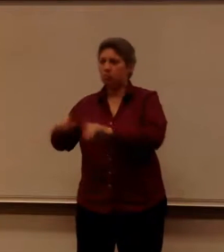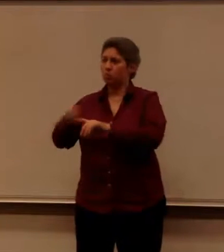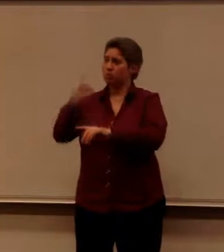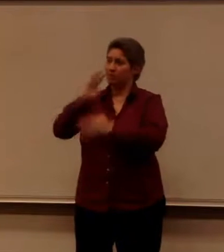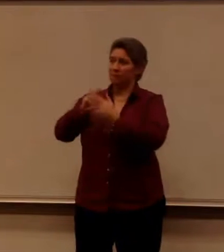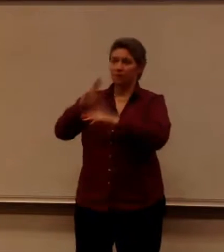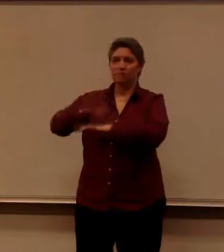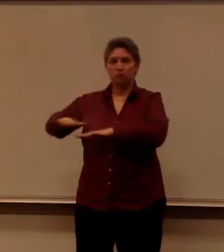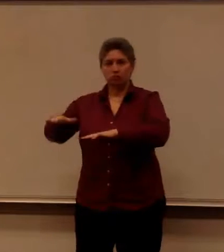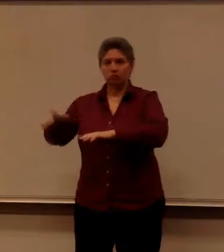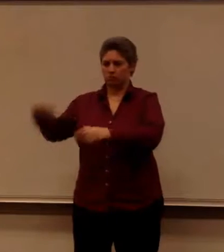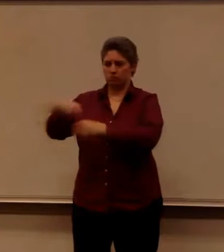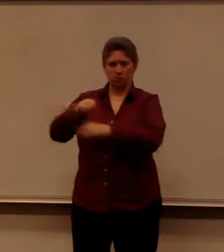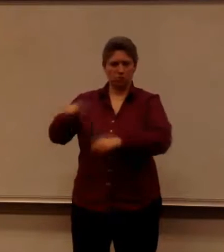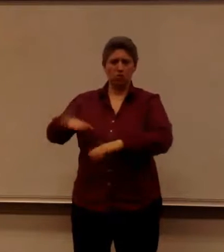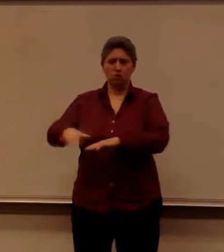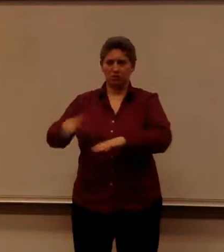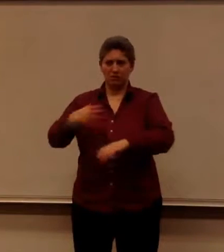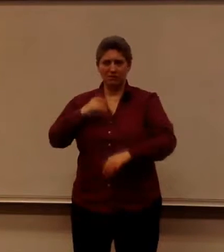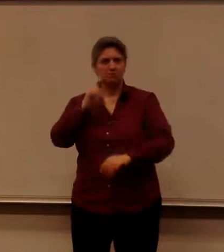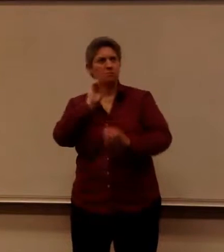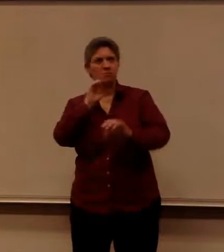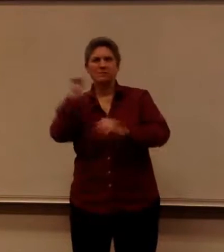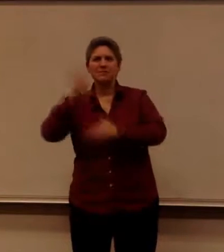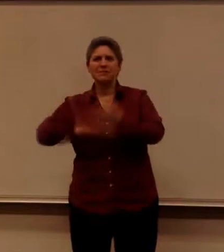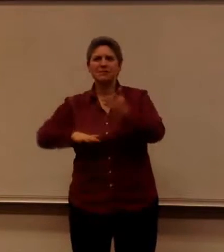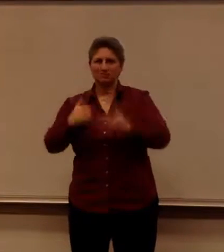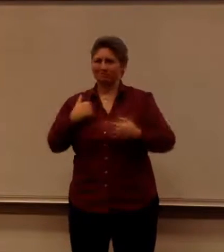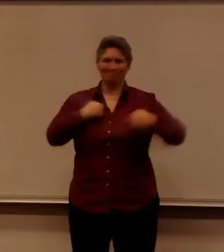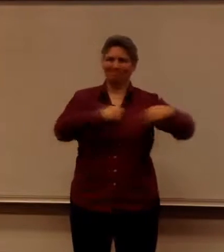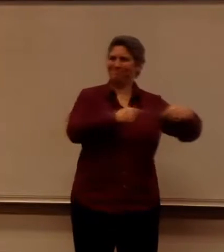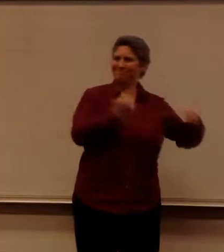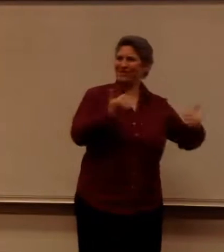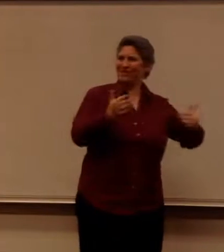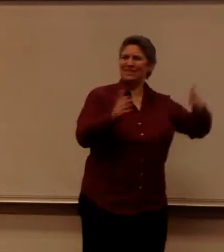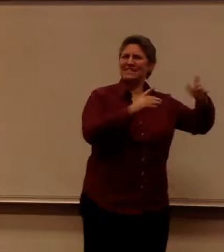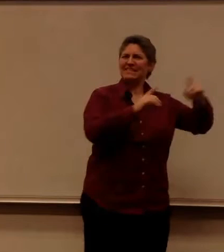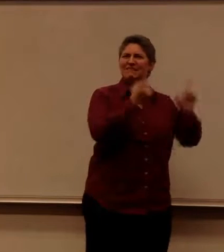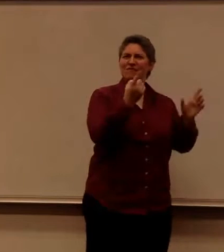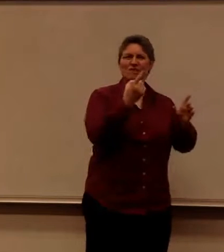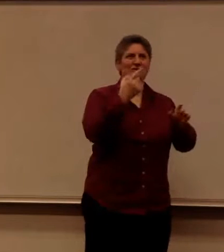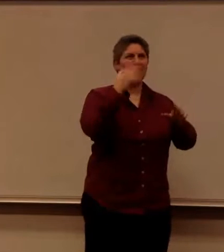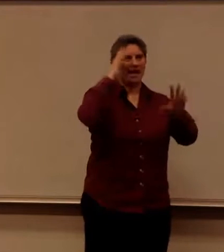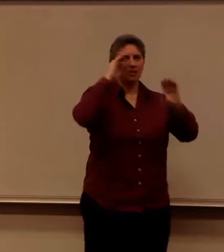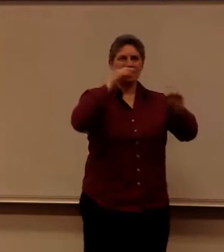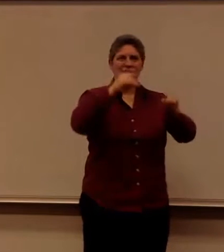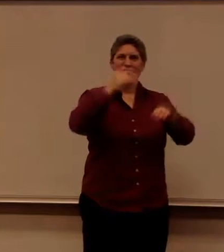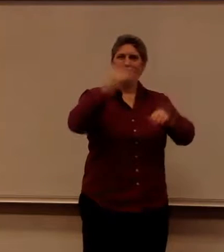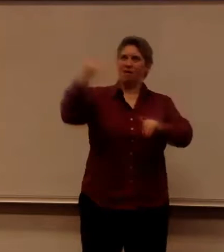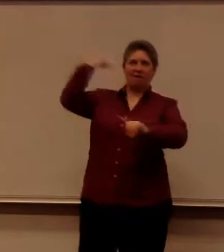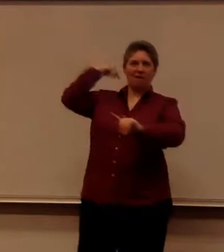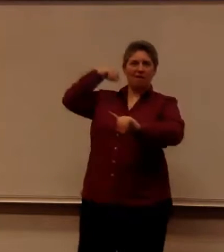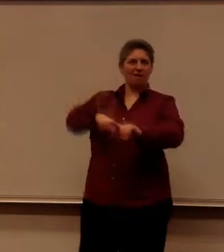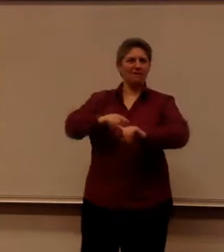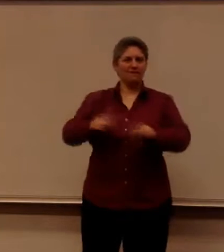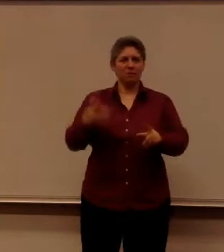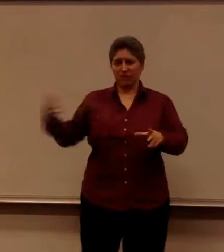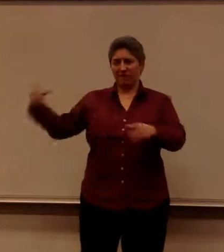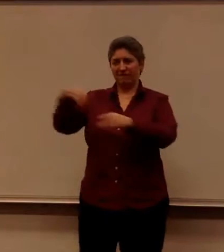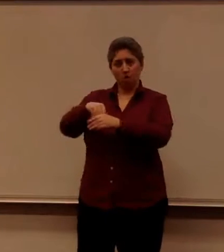for a hearing payment of a deaf child and a deaf payment of deaf children. So also the parental experience to have that